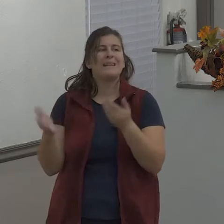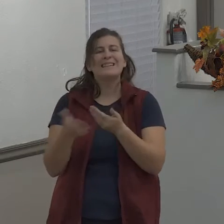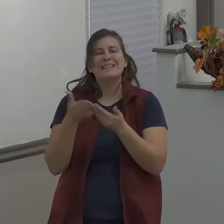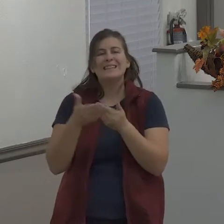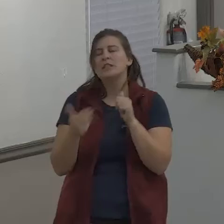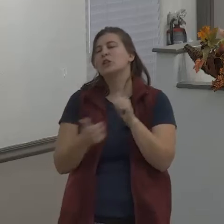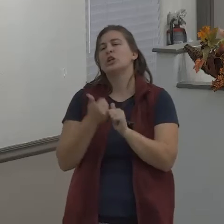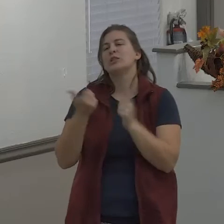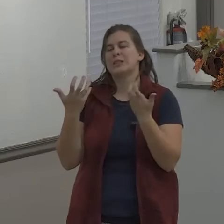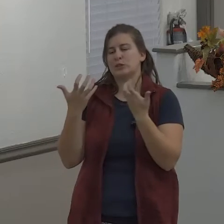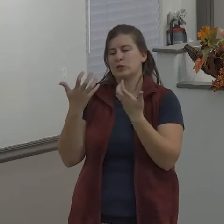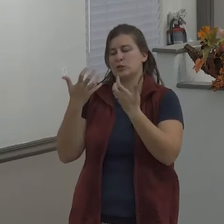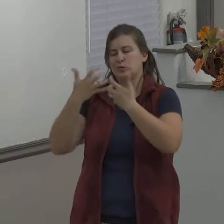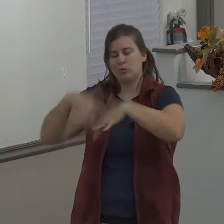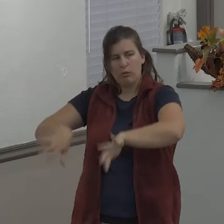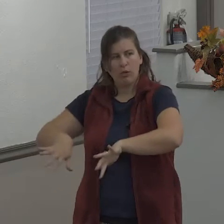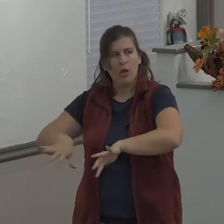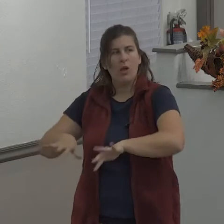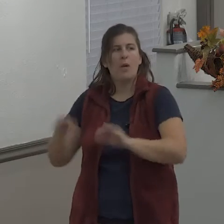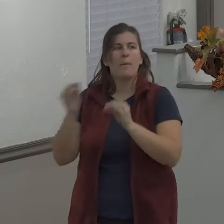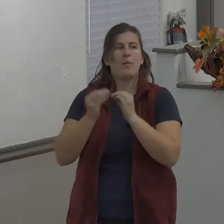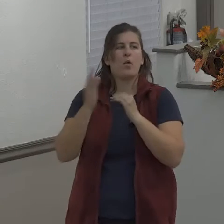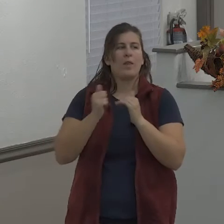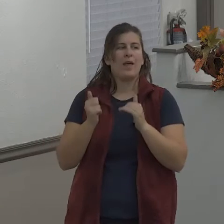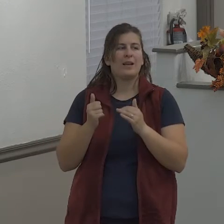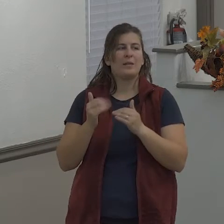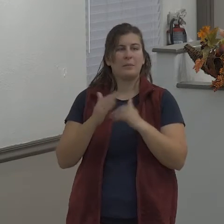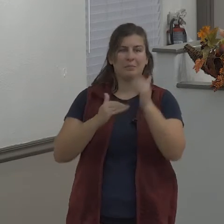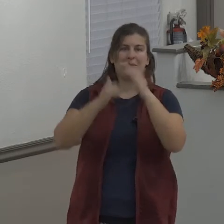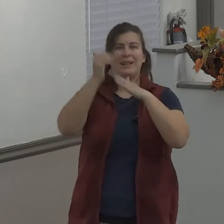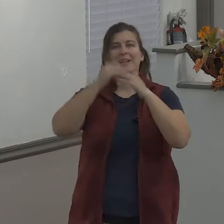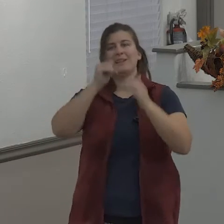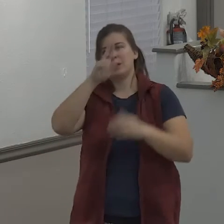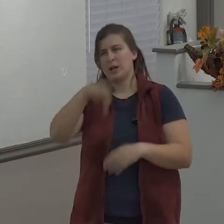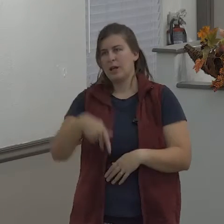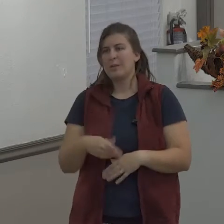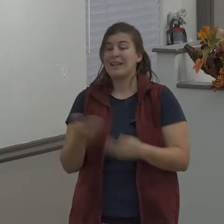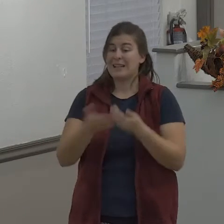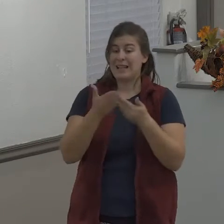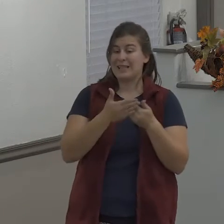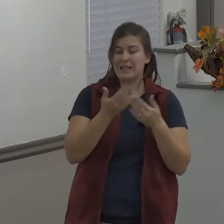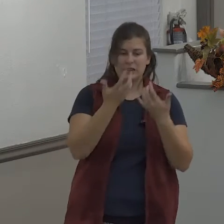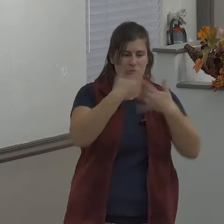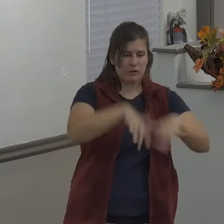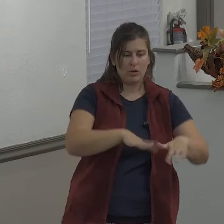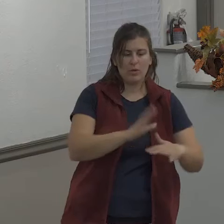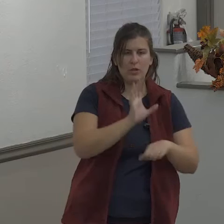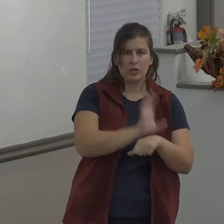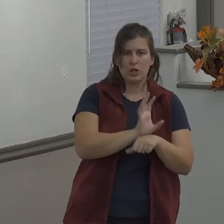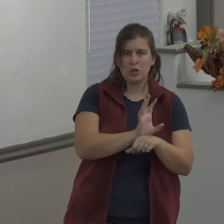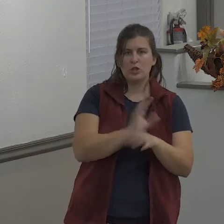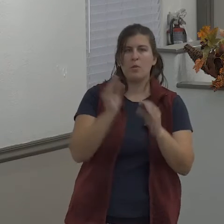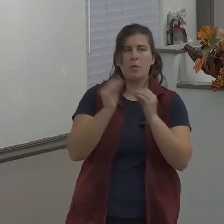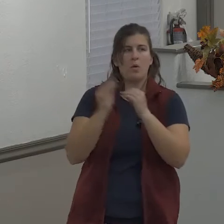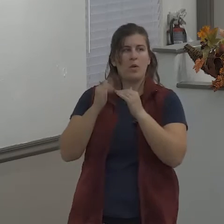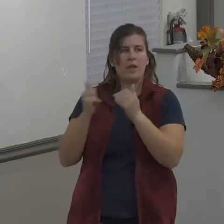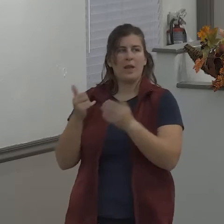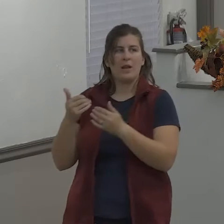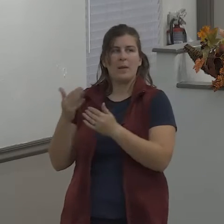But it's easier to tear down than it is to build up. It's easier to tear down a church than it is to build one.